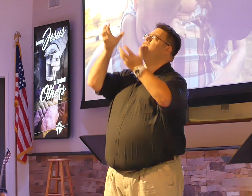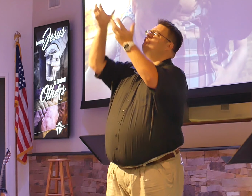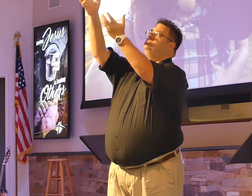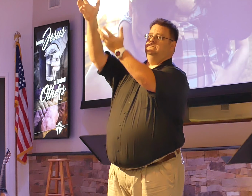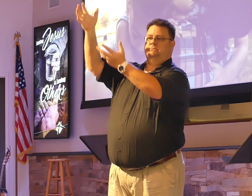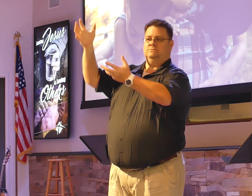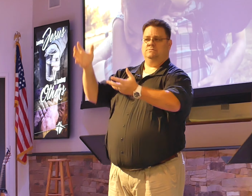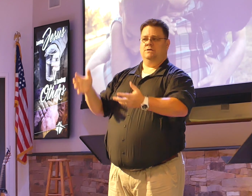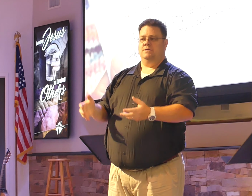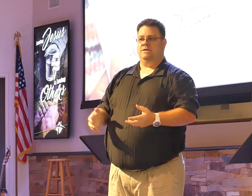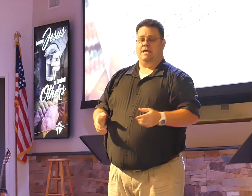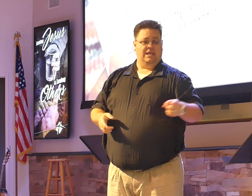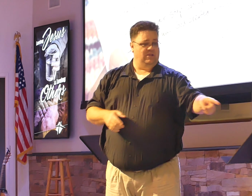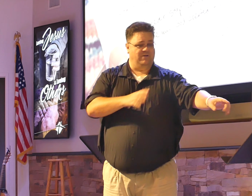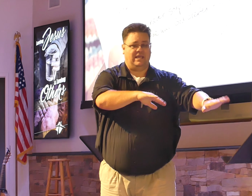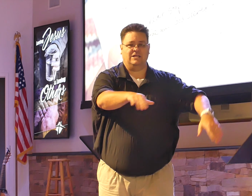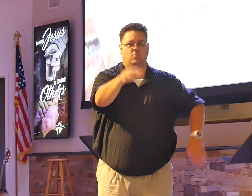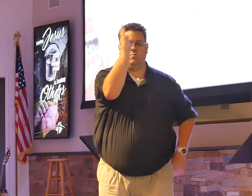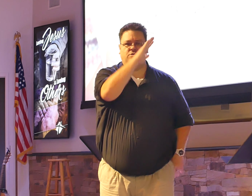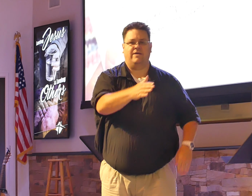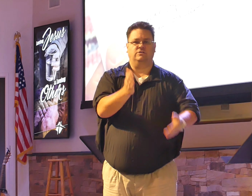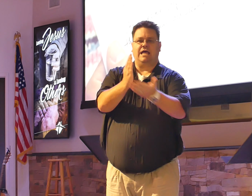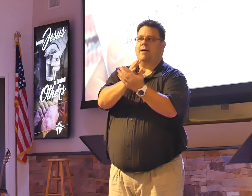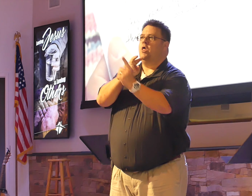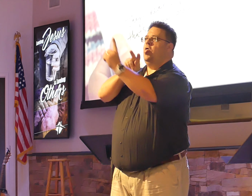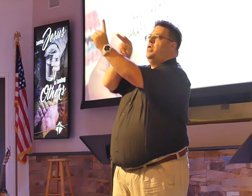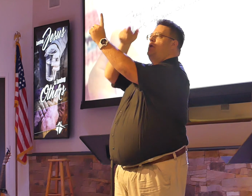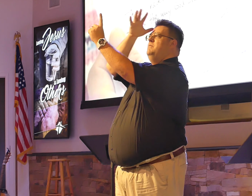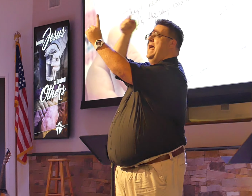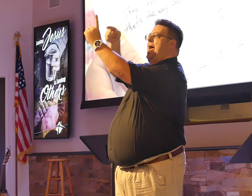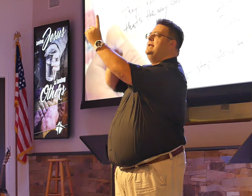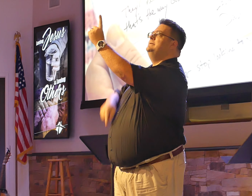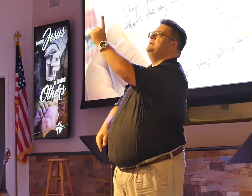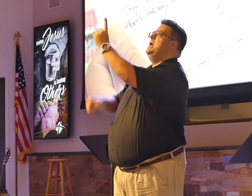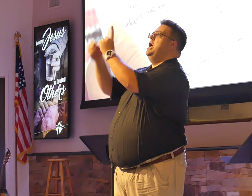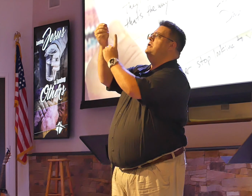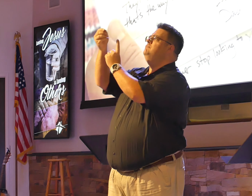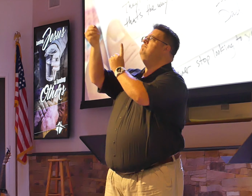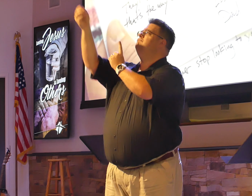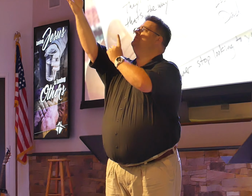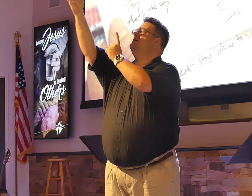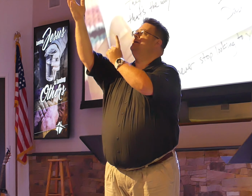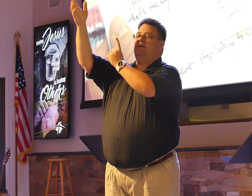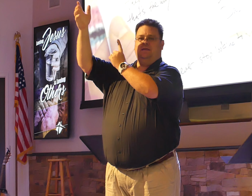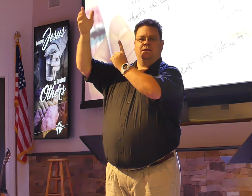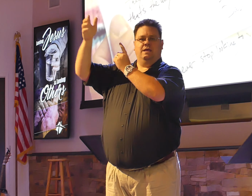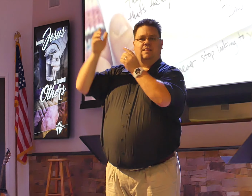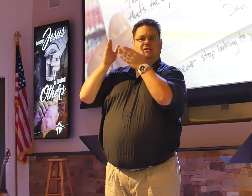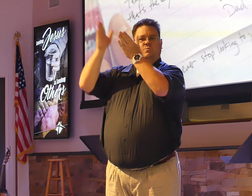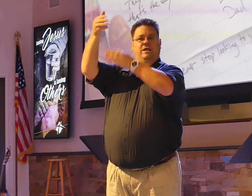They'll never stop looking to you. And that's the way God created it to be.